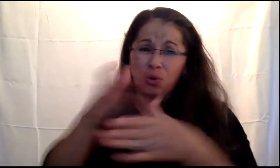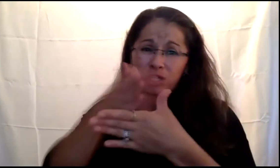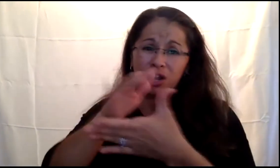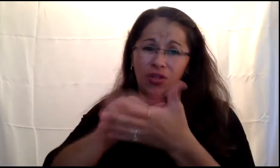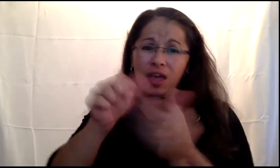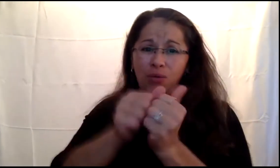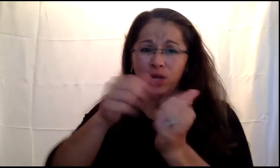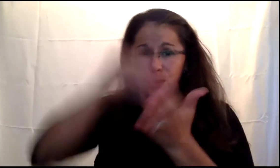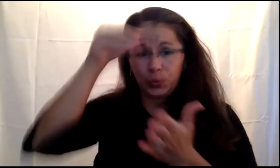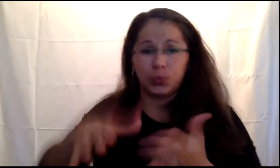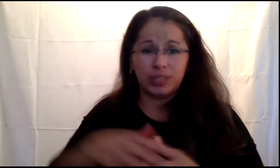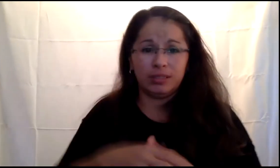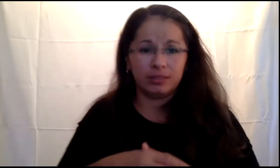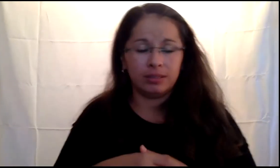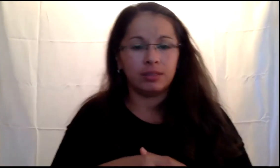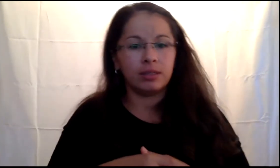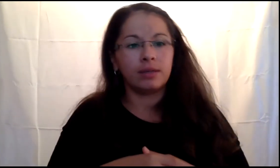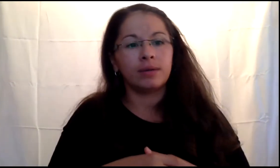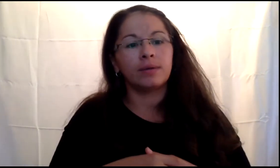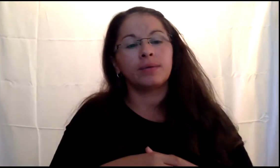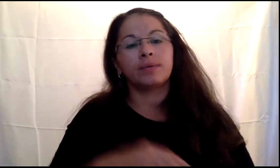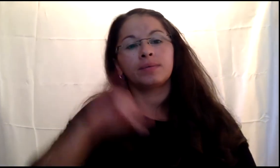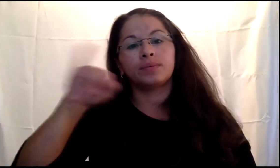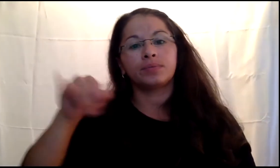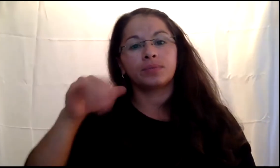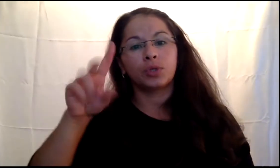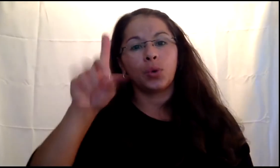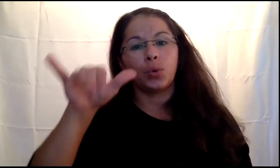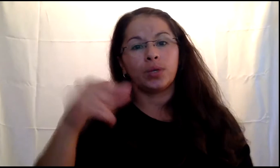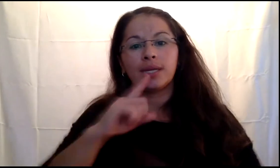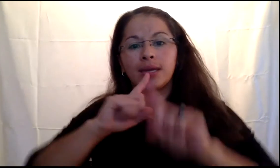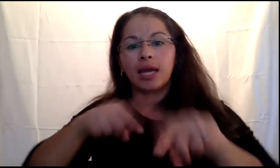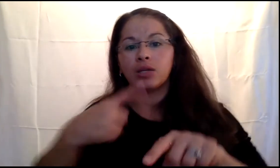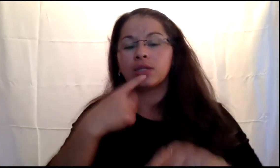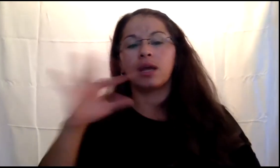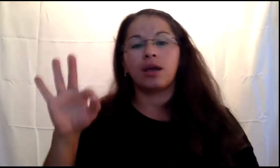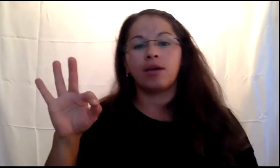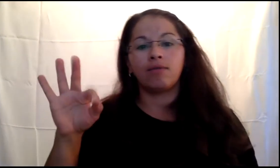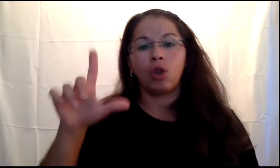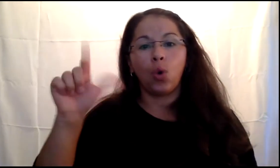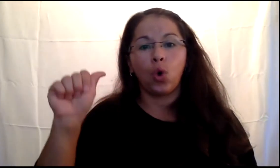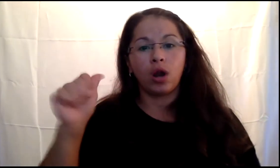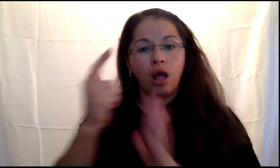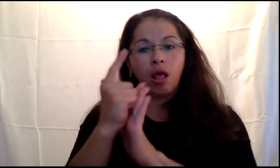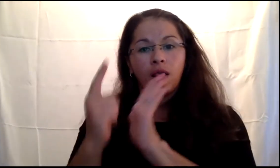So so with the Florida law, actually, so there's something called FERPA,